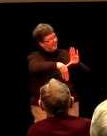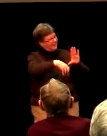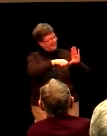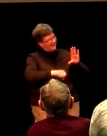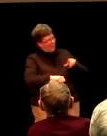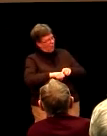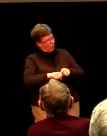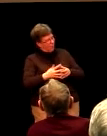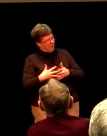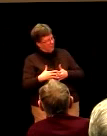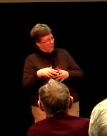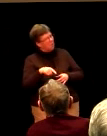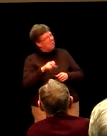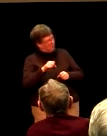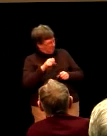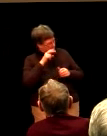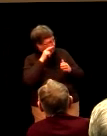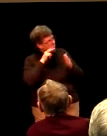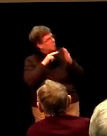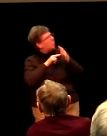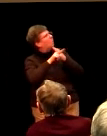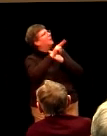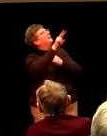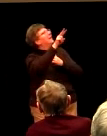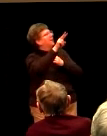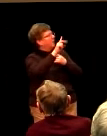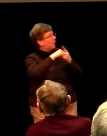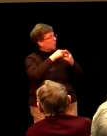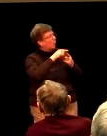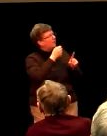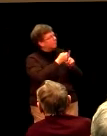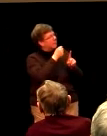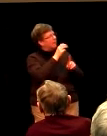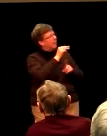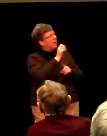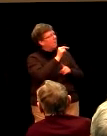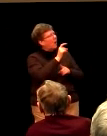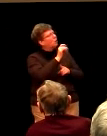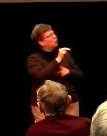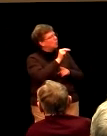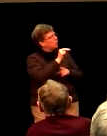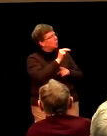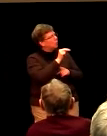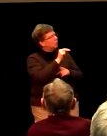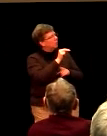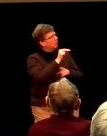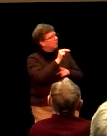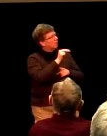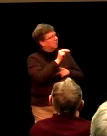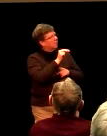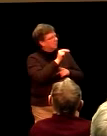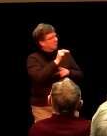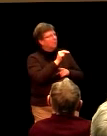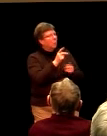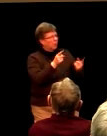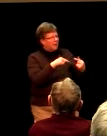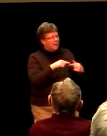that they could predict when these monsoons were going to fail and when they were going to strengthen.